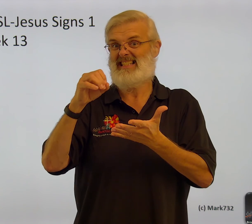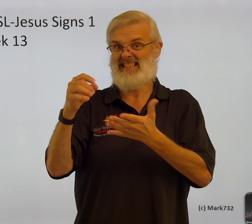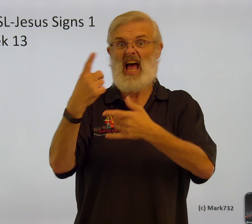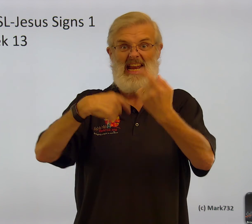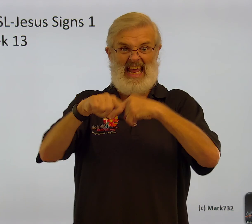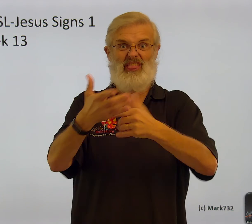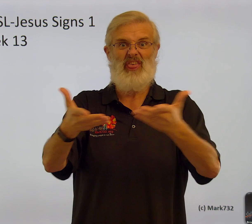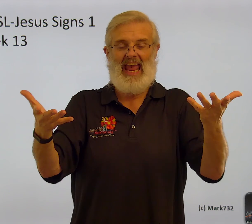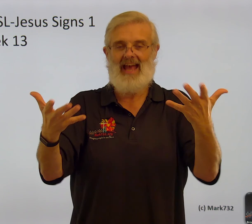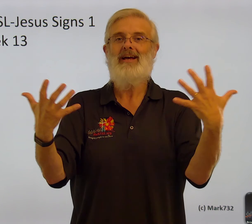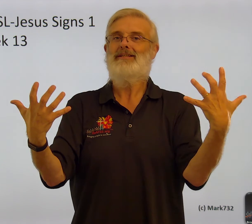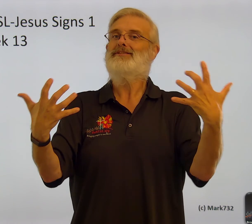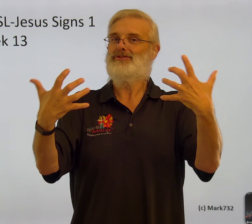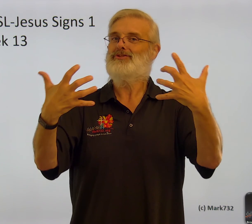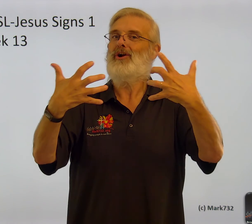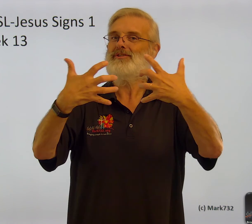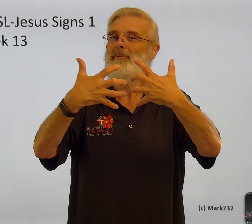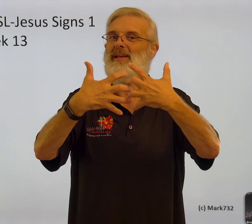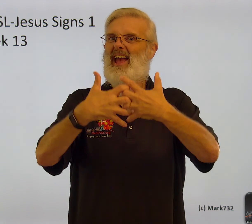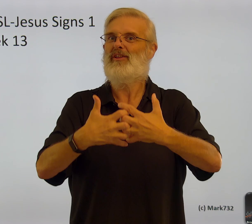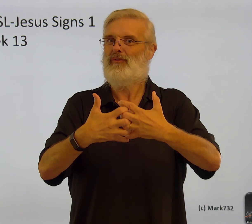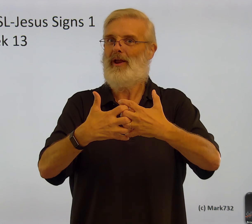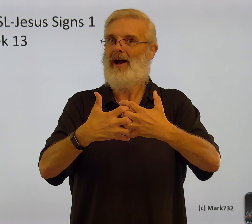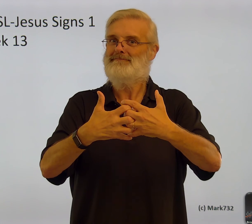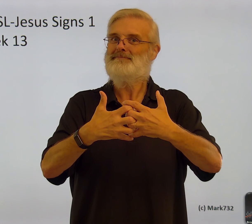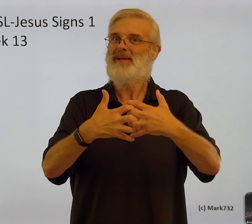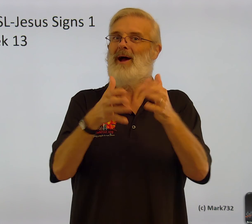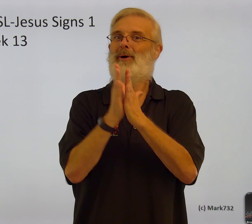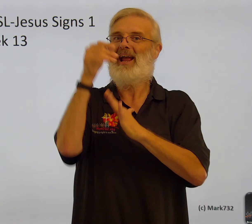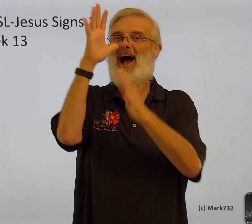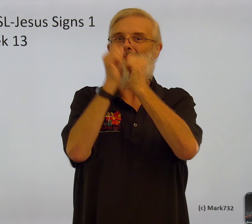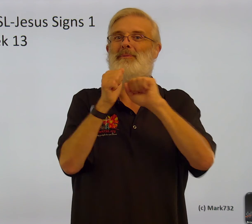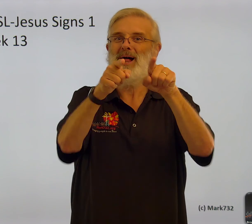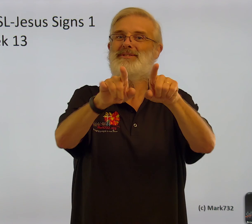signing thing starts coming together for you i pray god will bless you